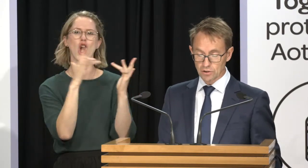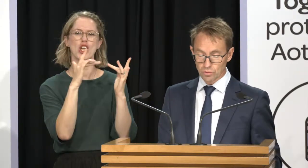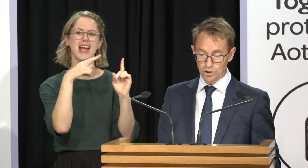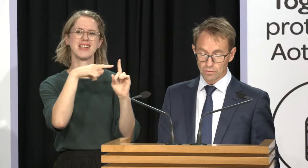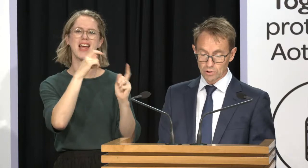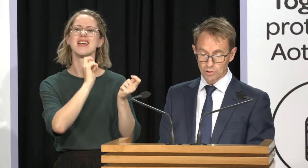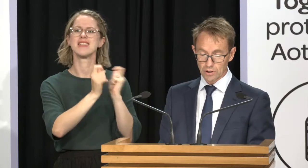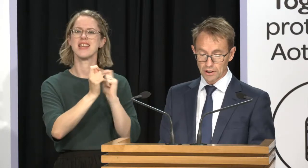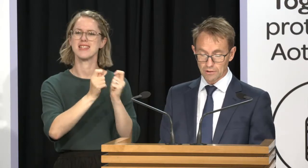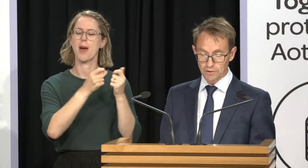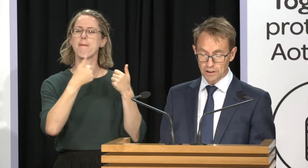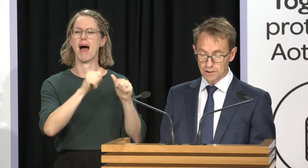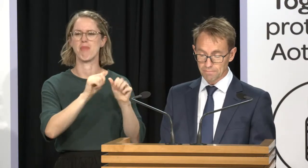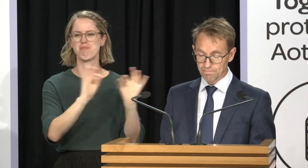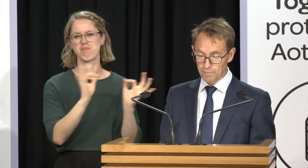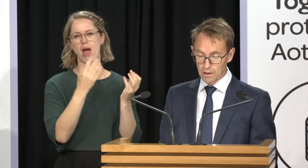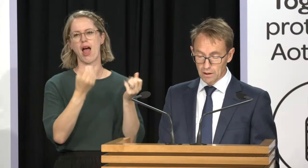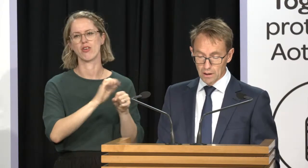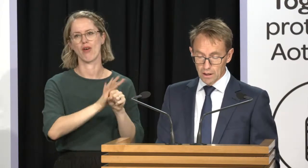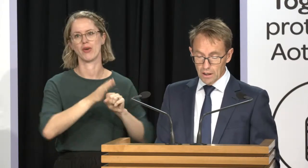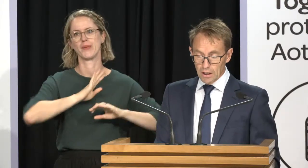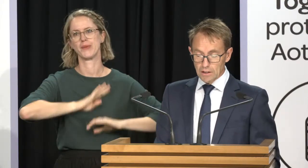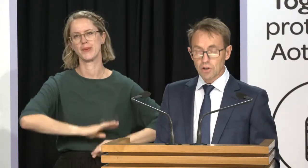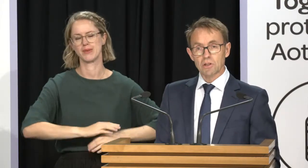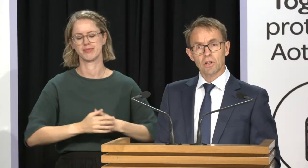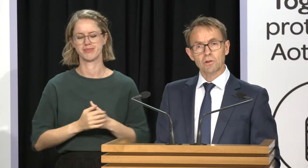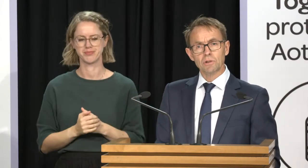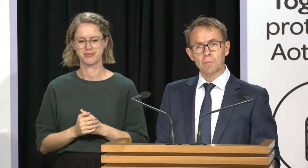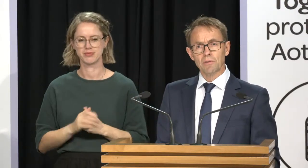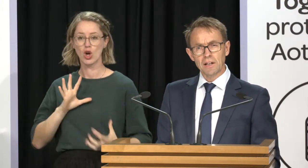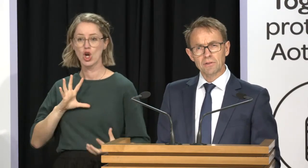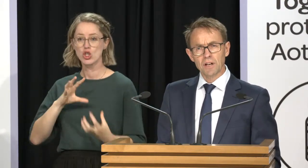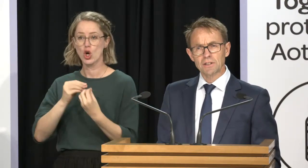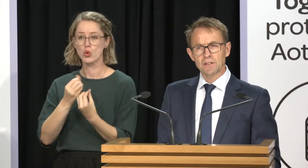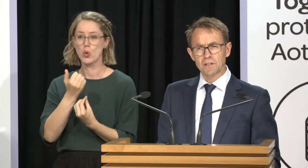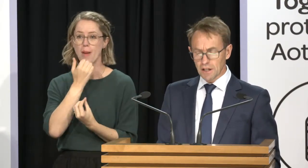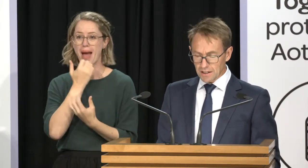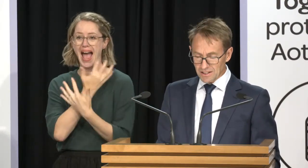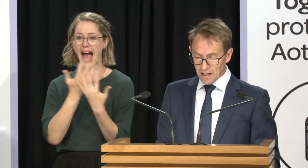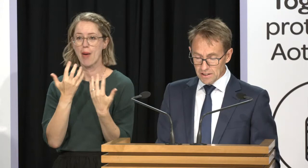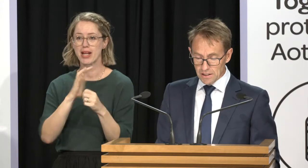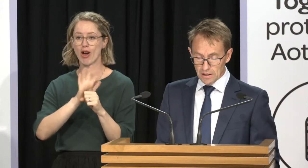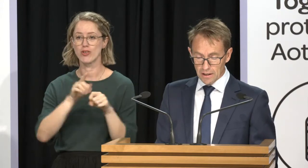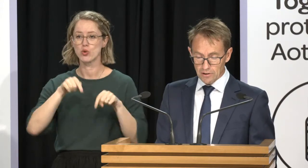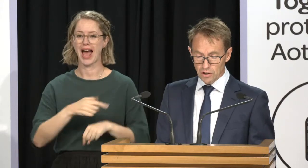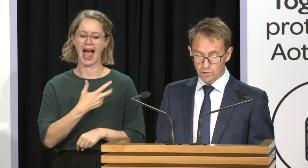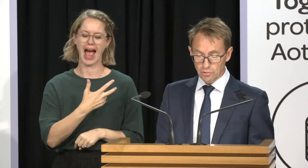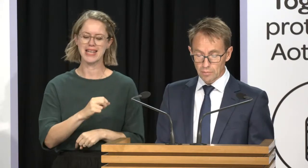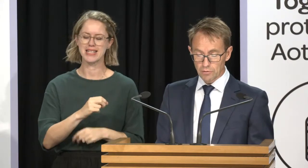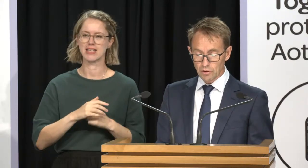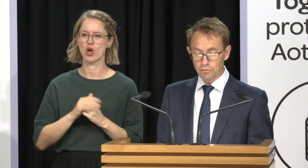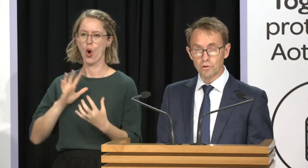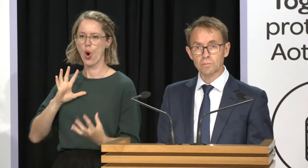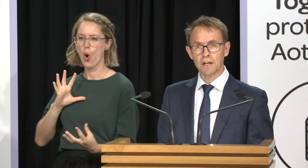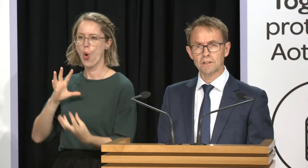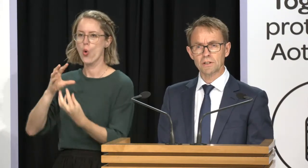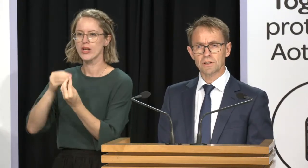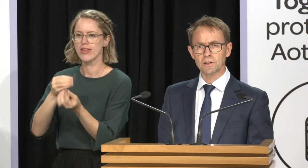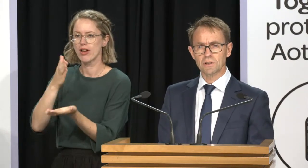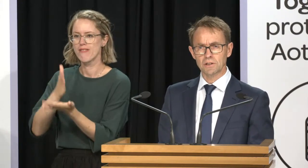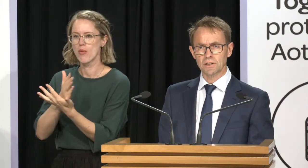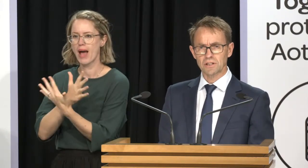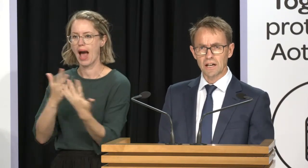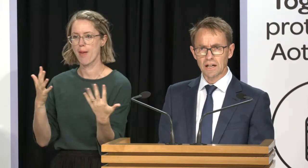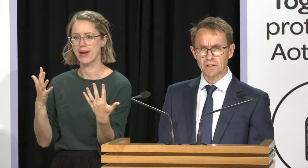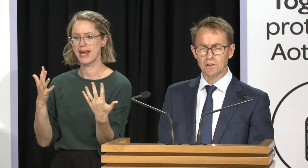night, and has also returned a negative test. So our total number of active cases today is 80, and the total number of confirmed